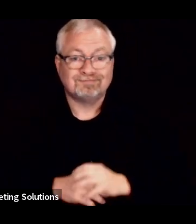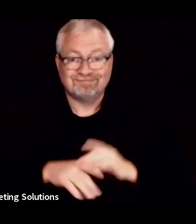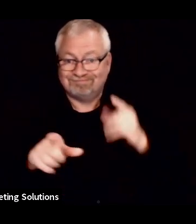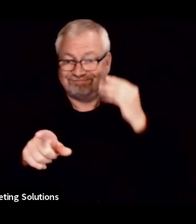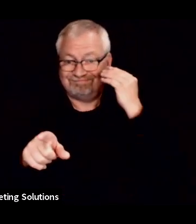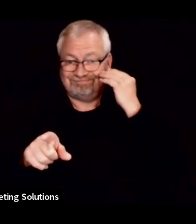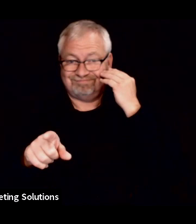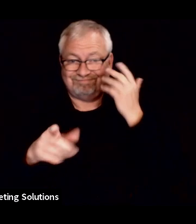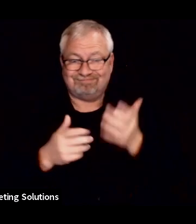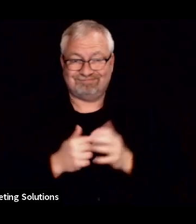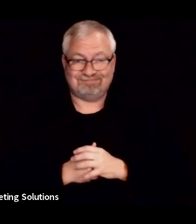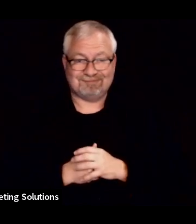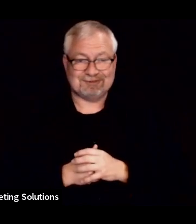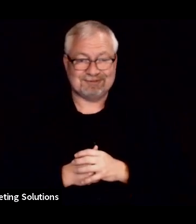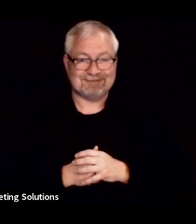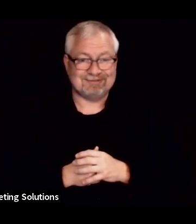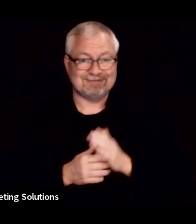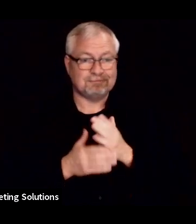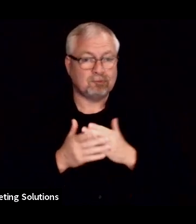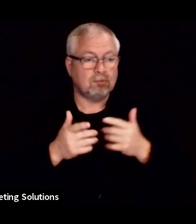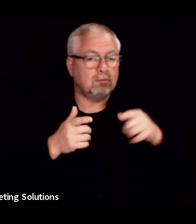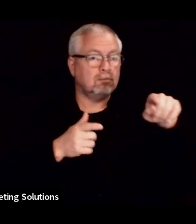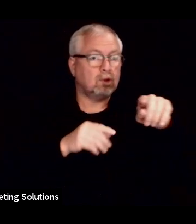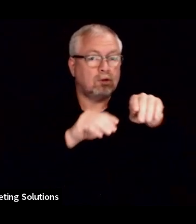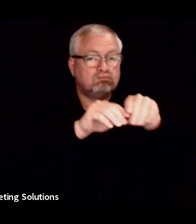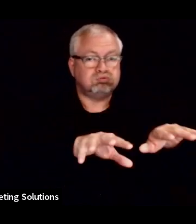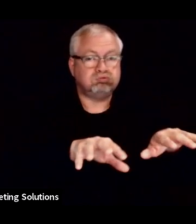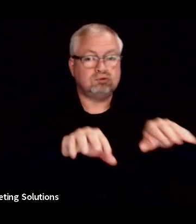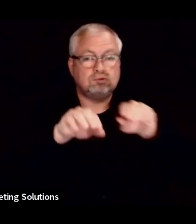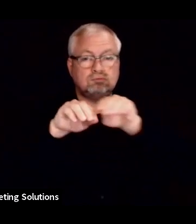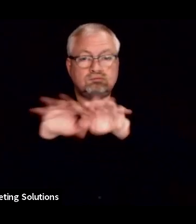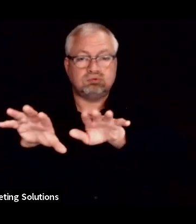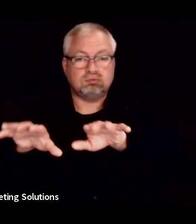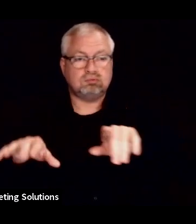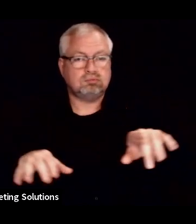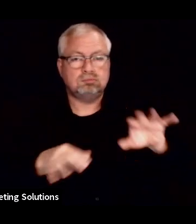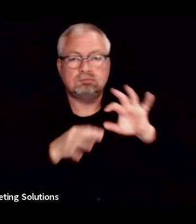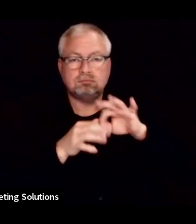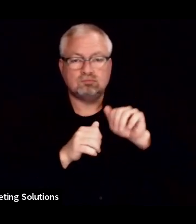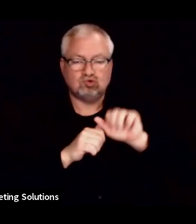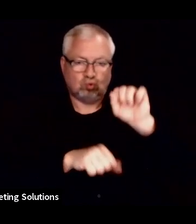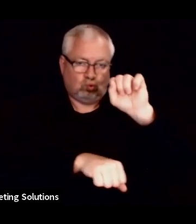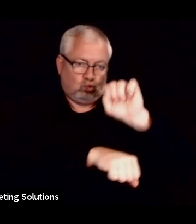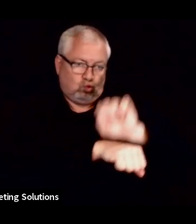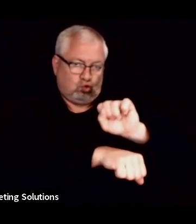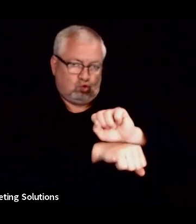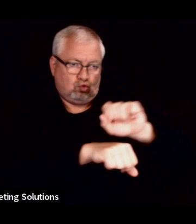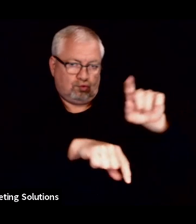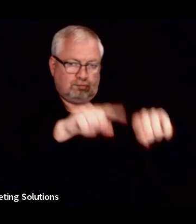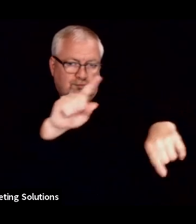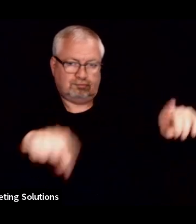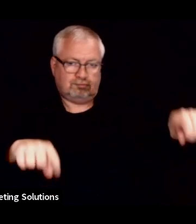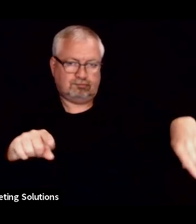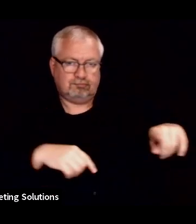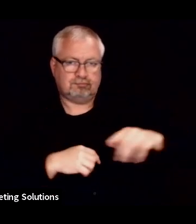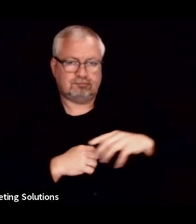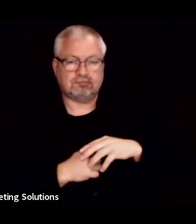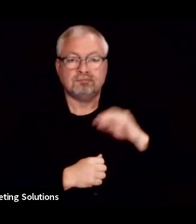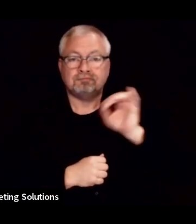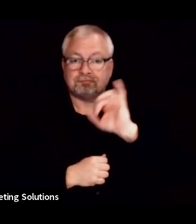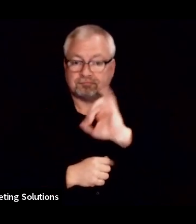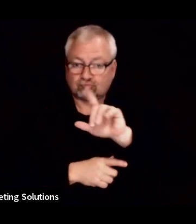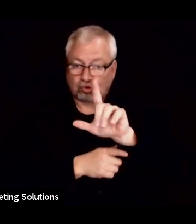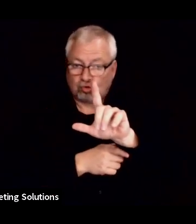outbreaks associated with various workplaces, as well as outbreaks in long-term care facilities.